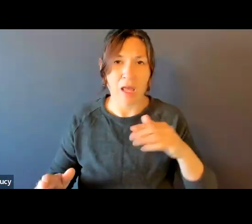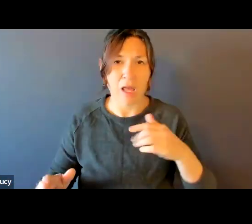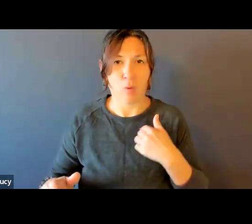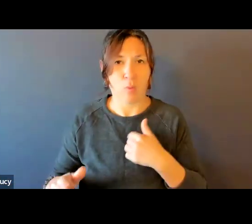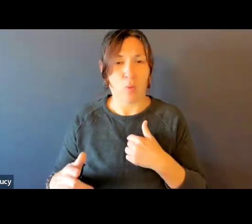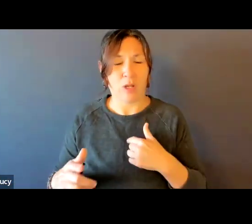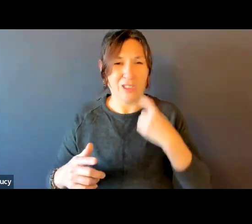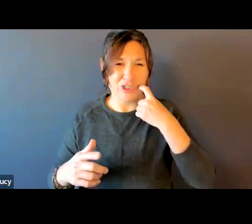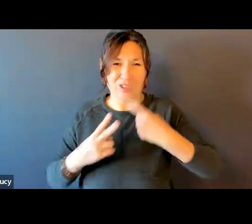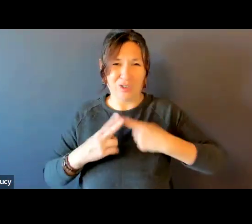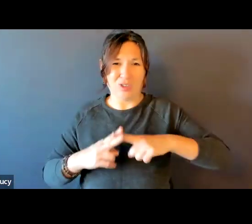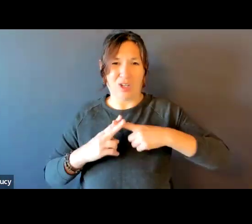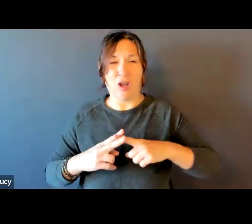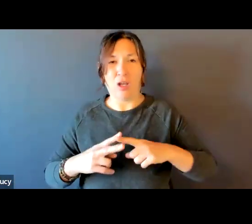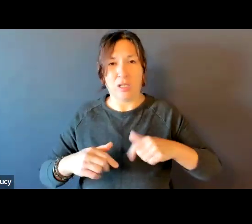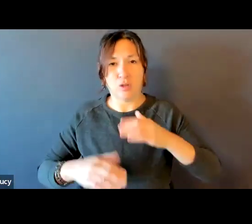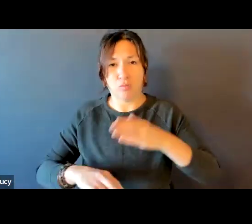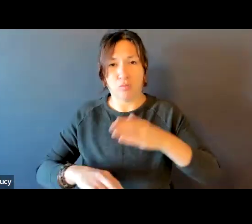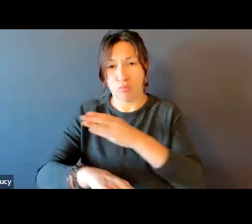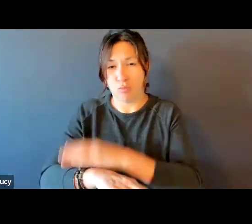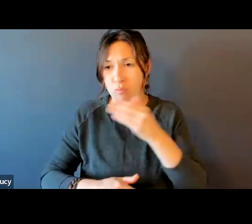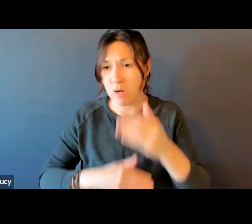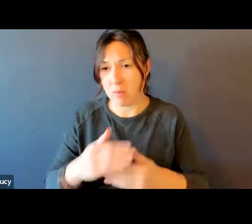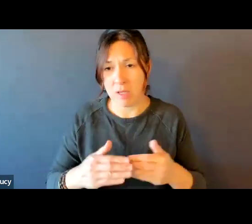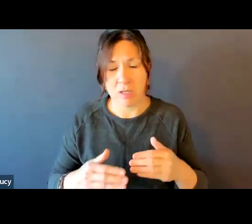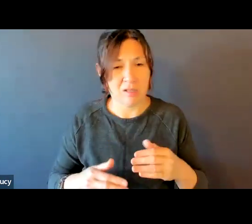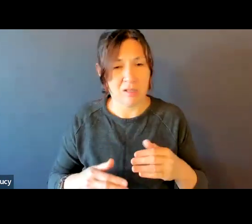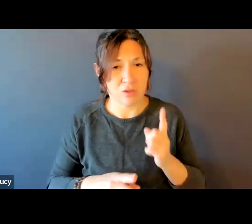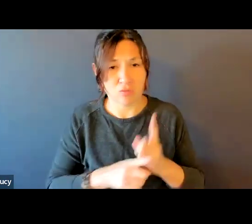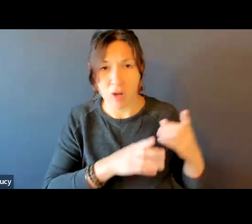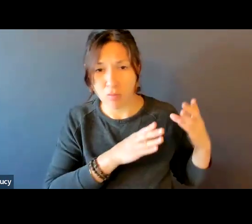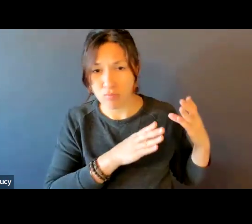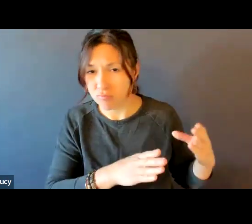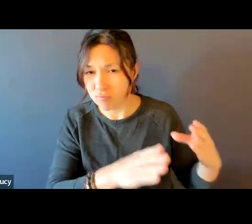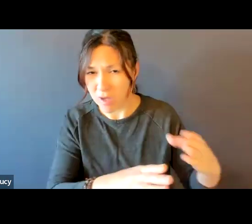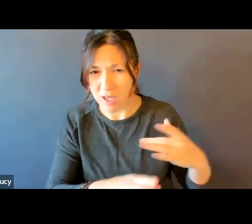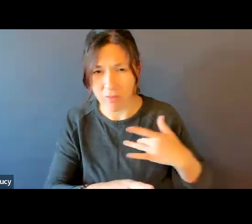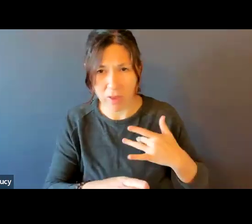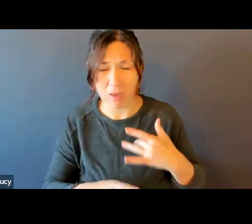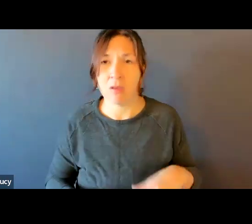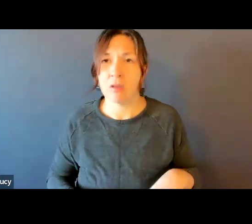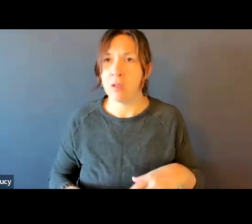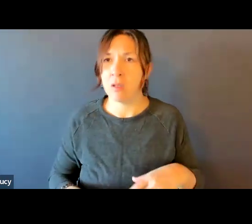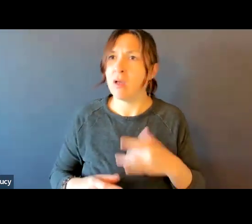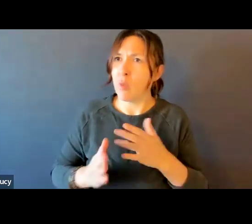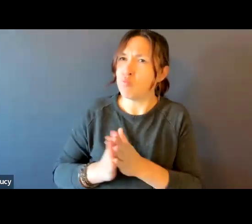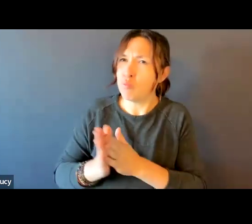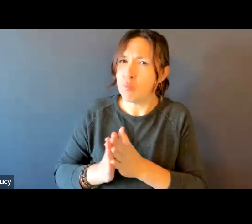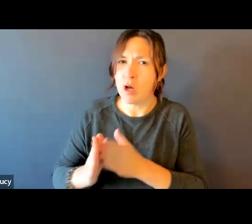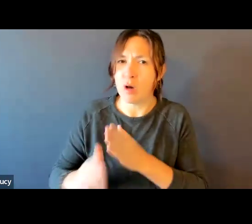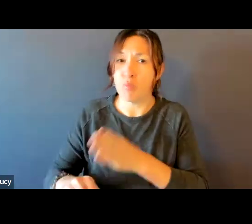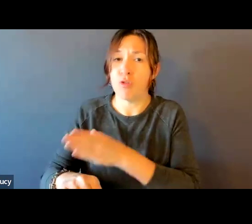process, and also that we are on the right track. We are motivated by our improvement and also know that